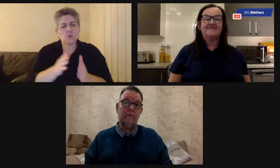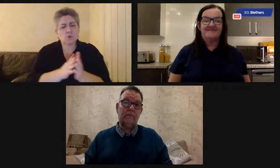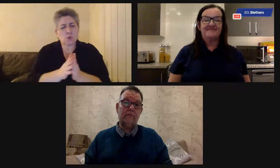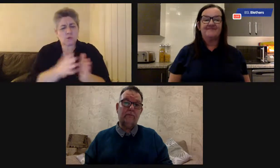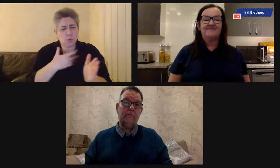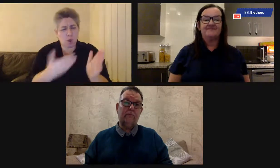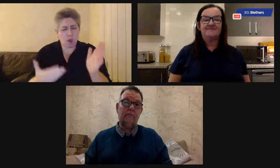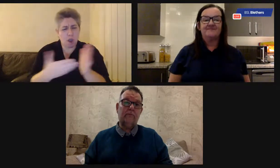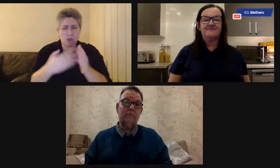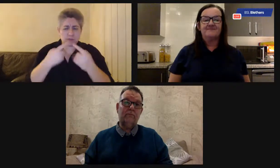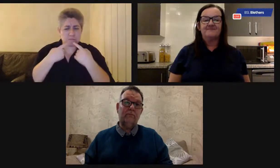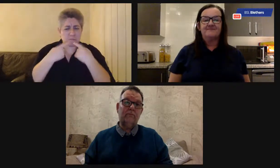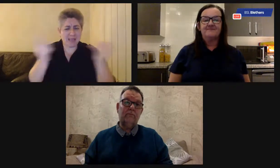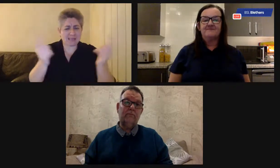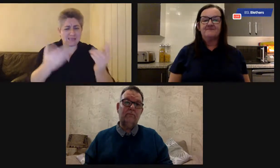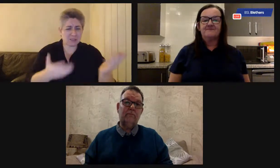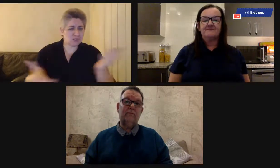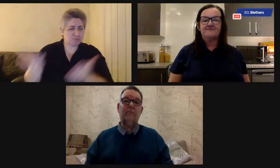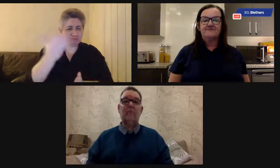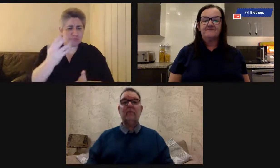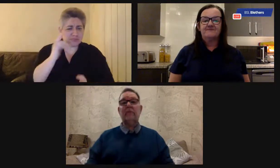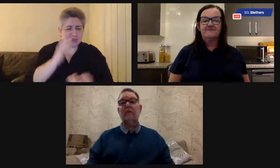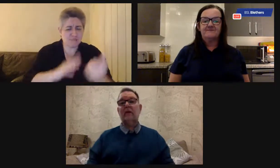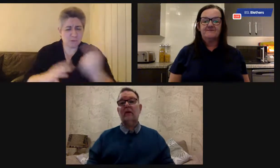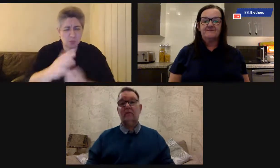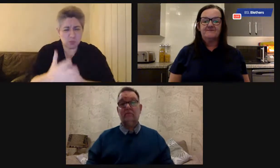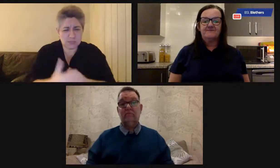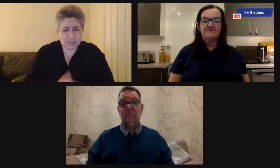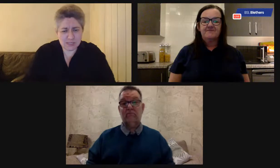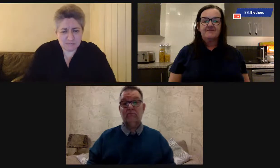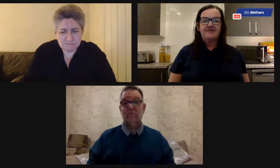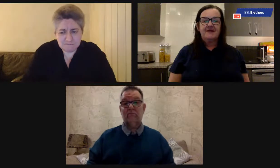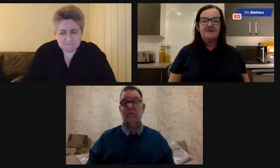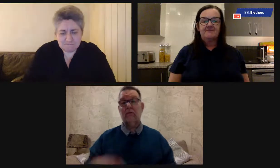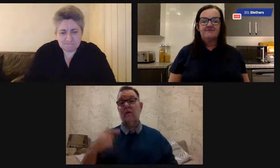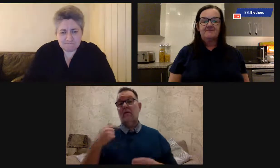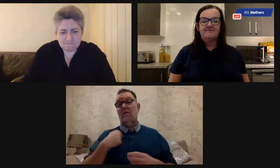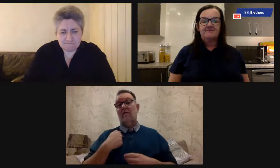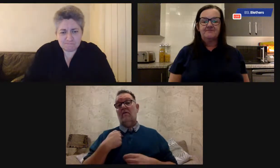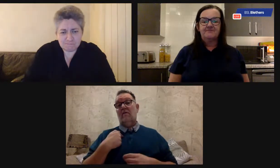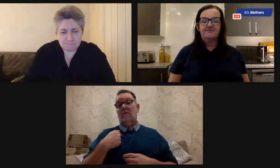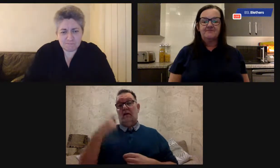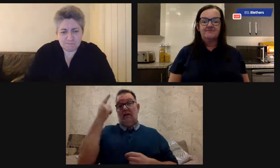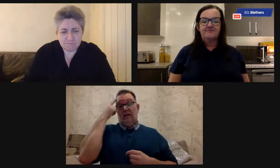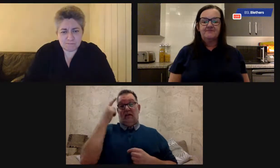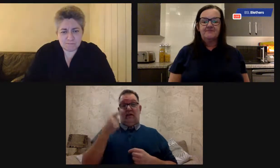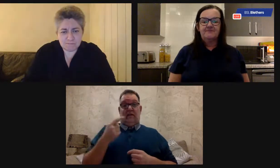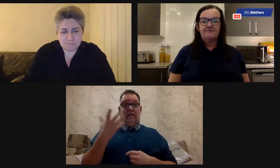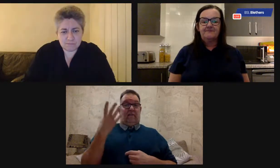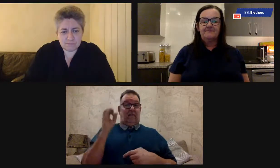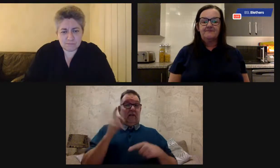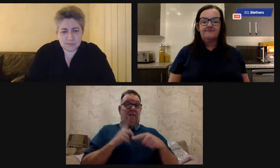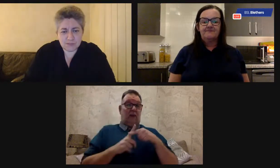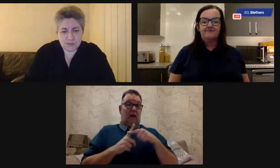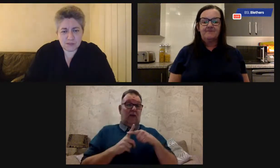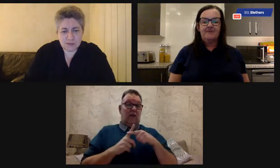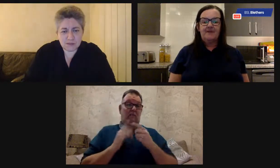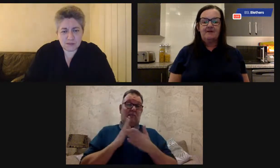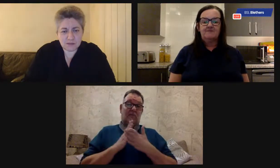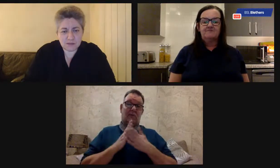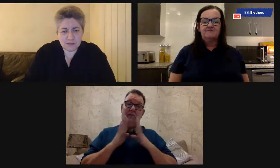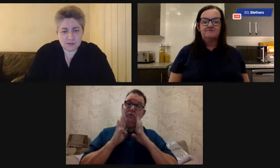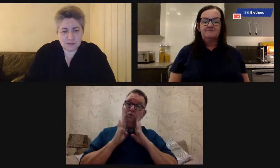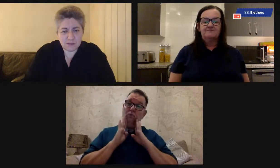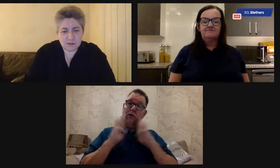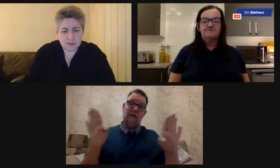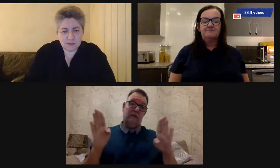I really do hope that that happens. Joan, have you any final message? I think for